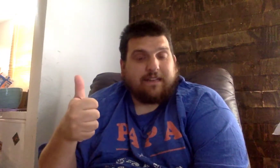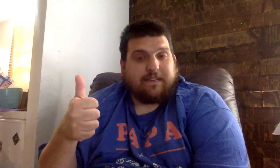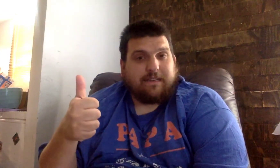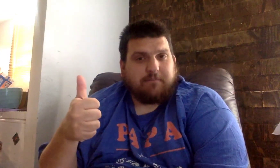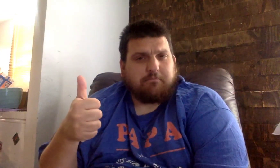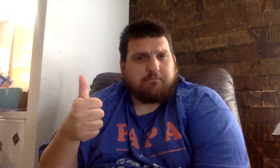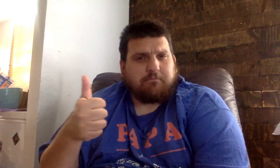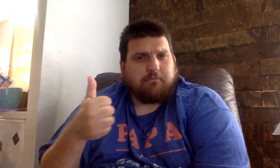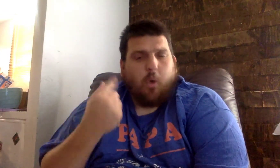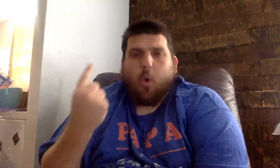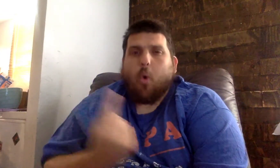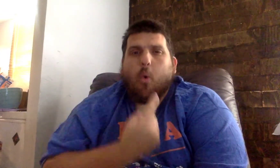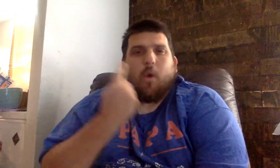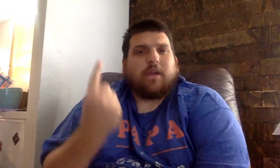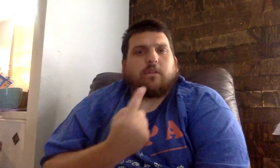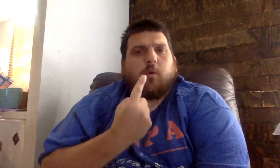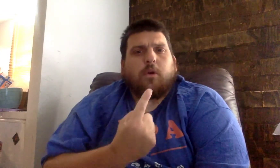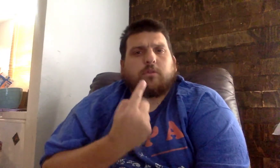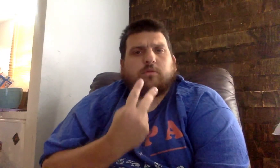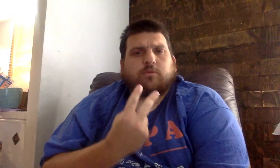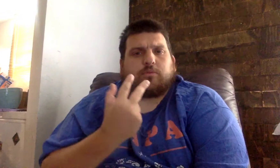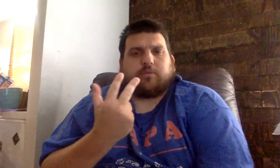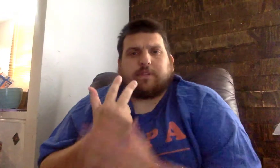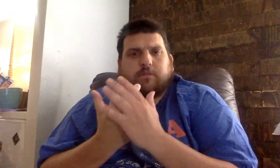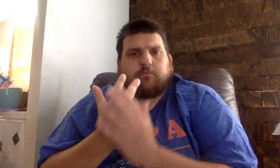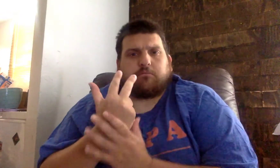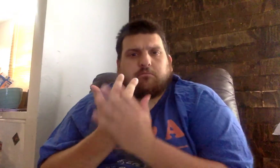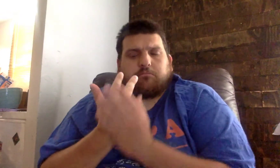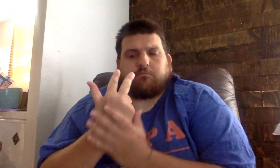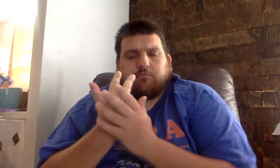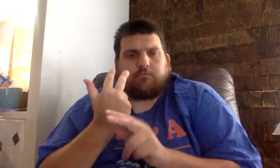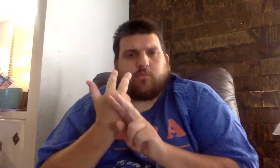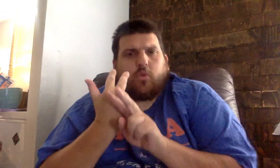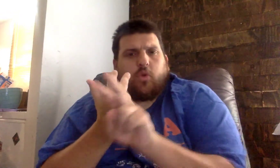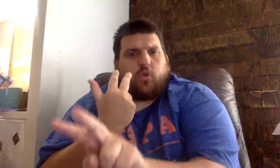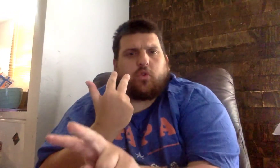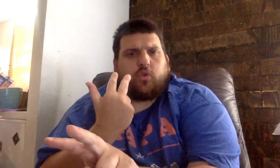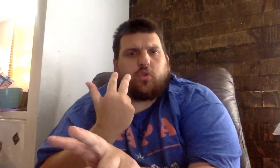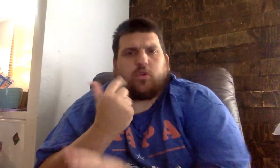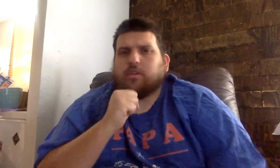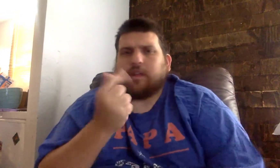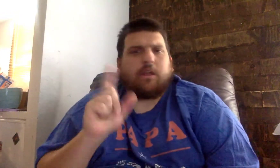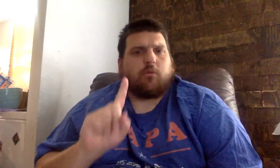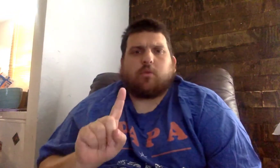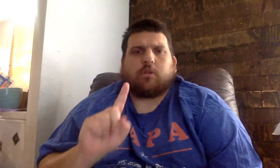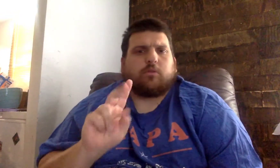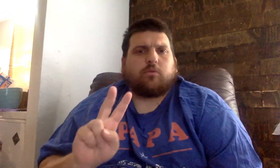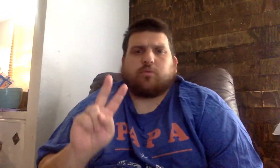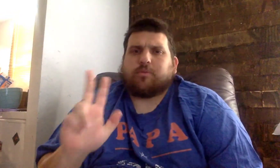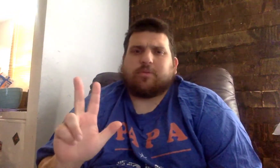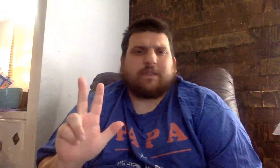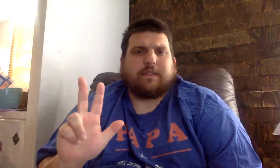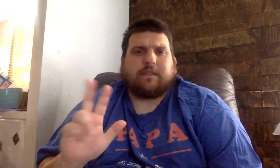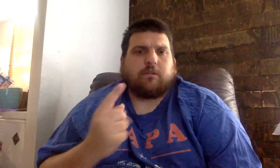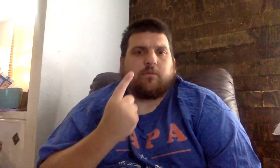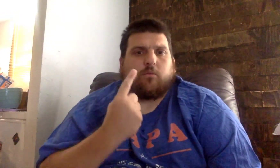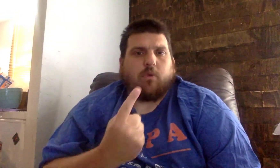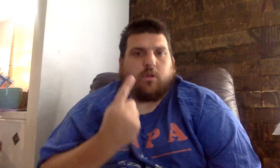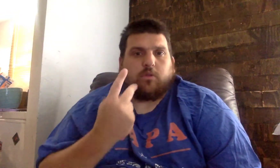and 10, faces away. So for 1 through 5, it's towards